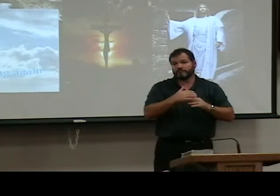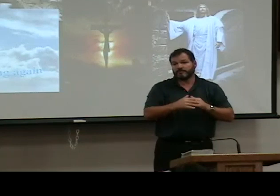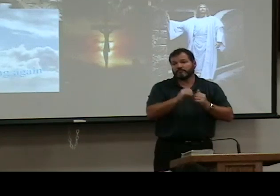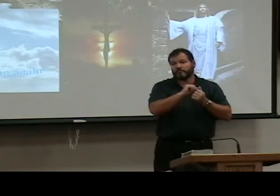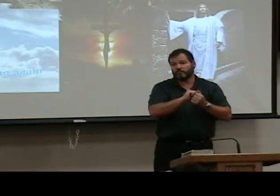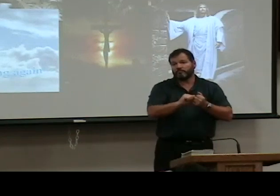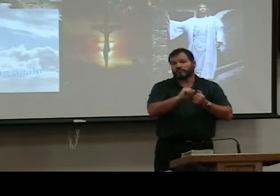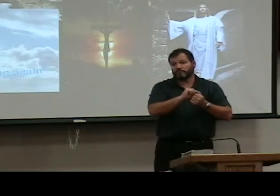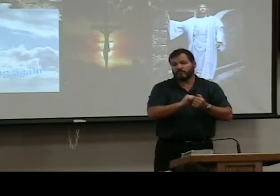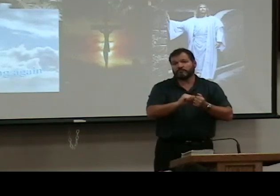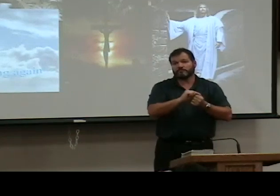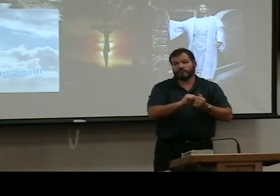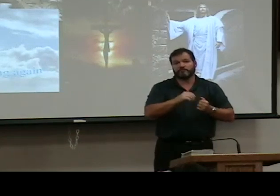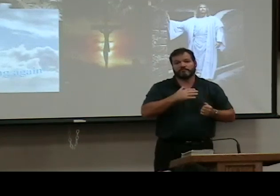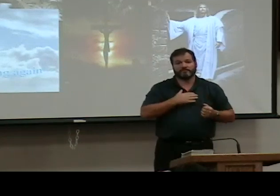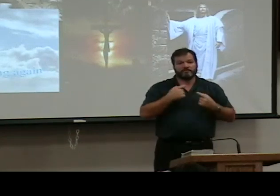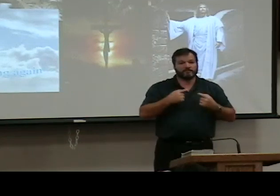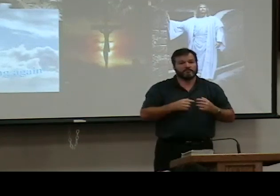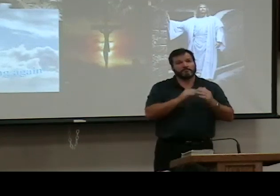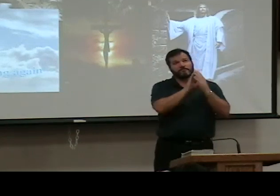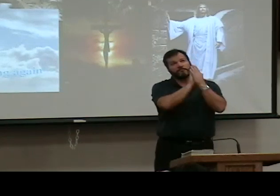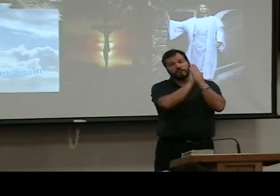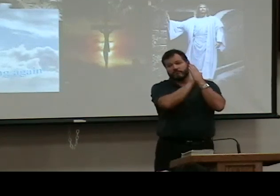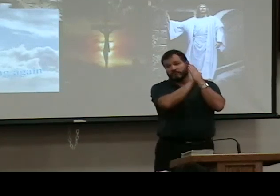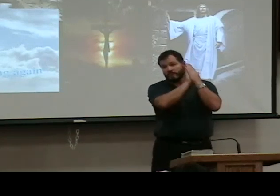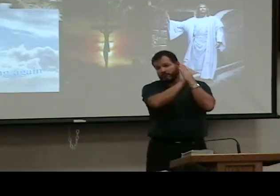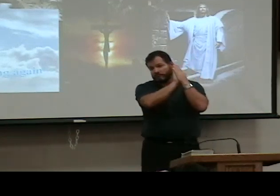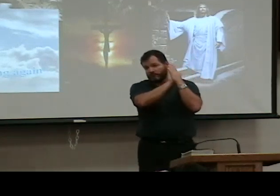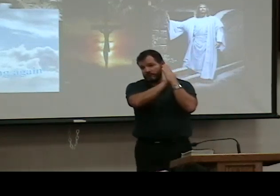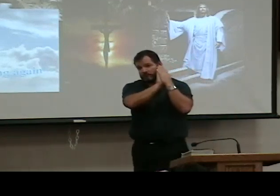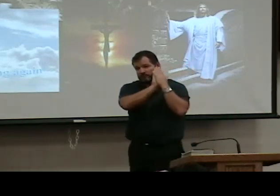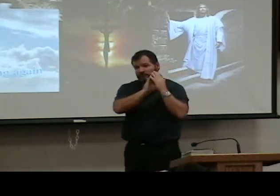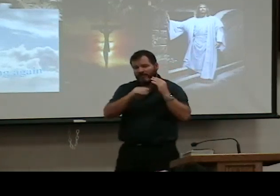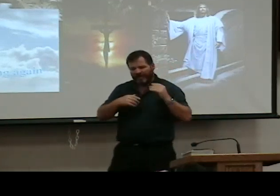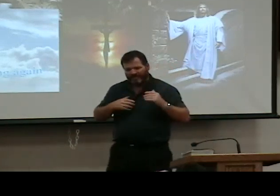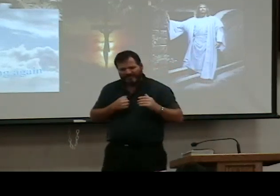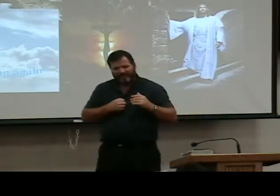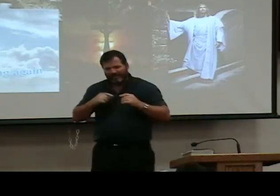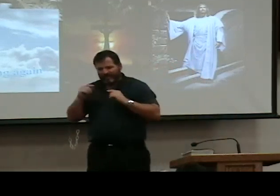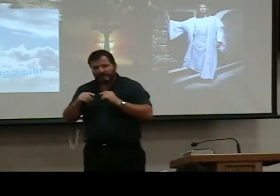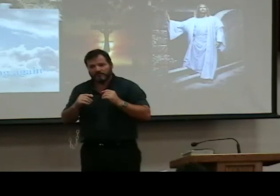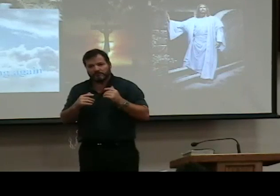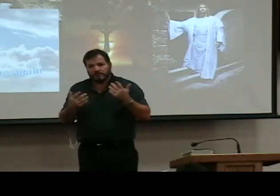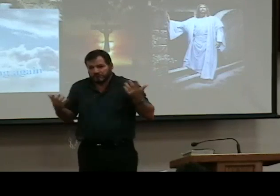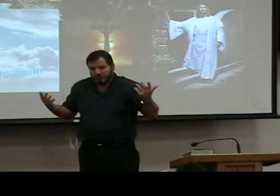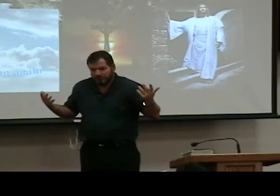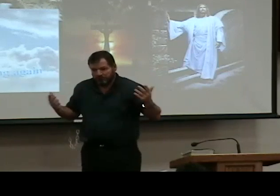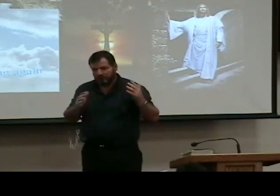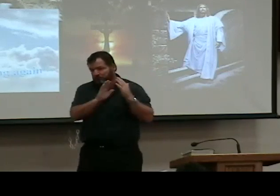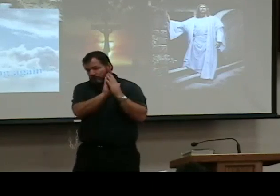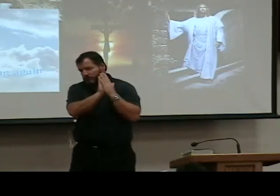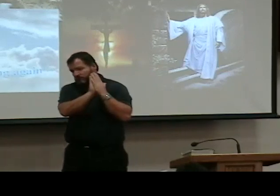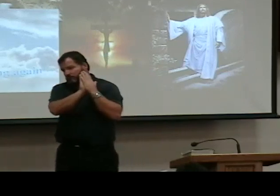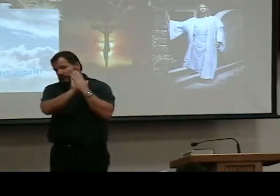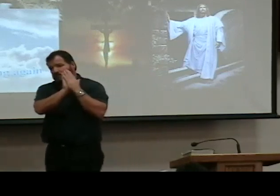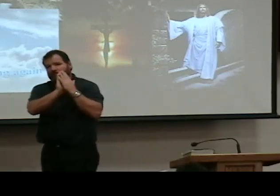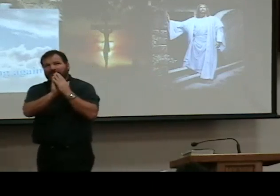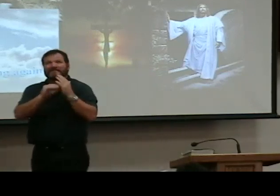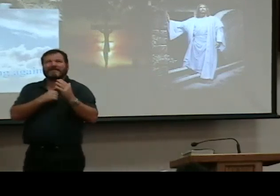His son washes our sins continually. We're with him. If I say, I'm sorry, I can't come, but